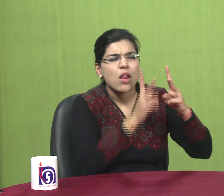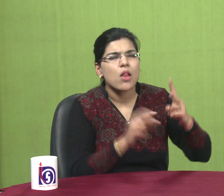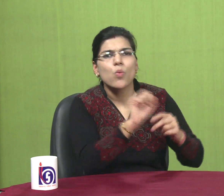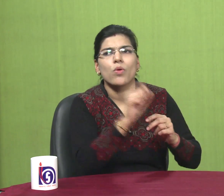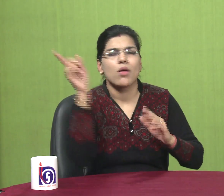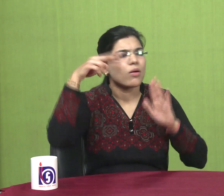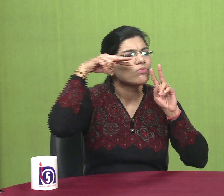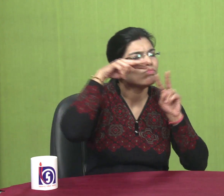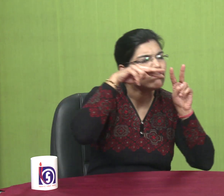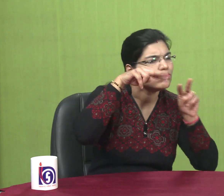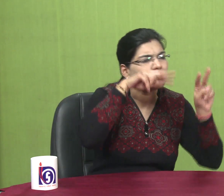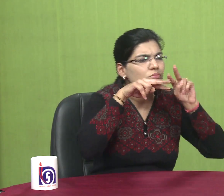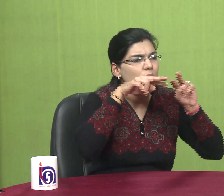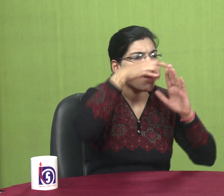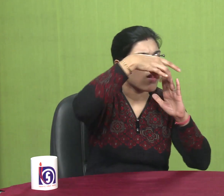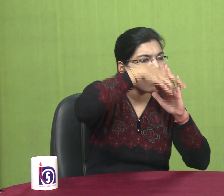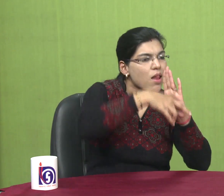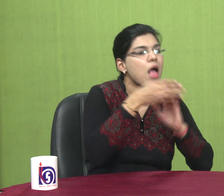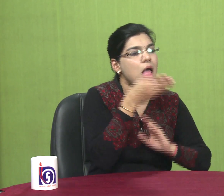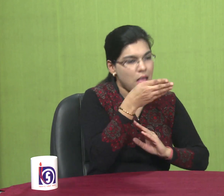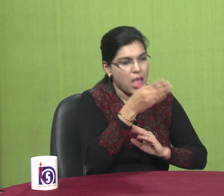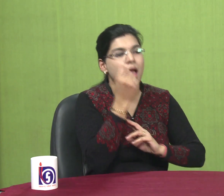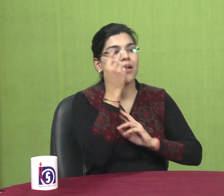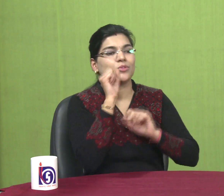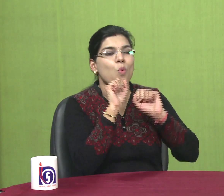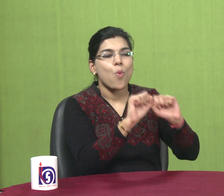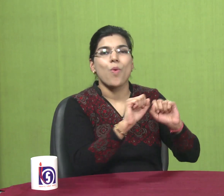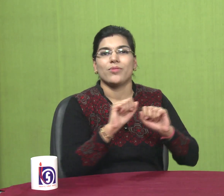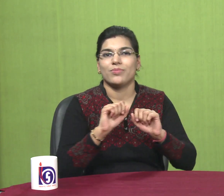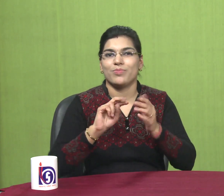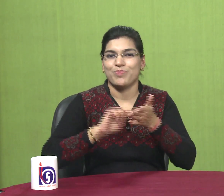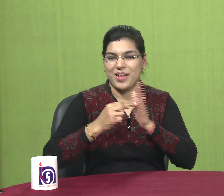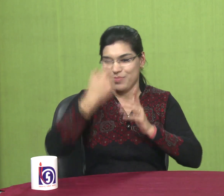gives, so that people can go through the information.